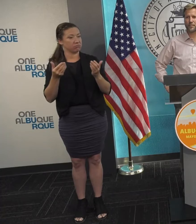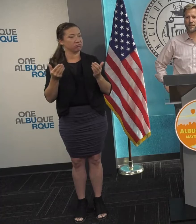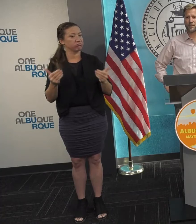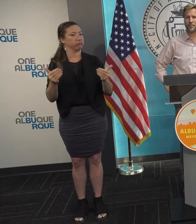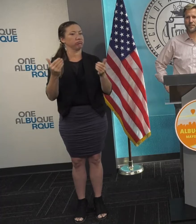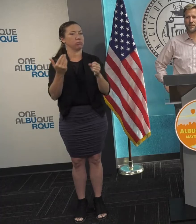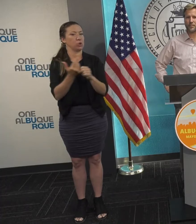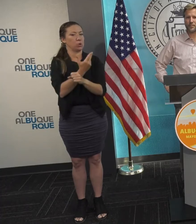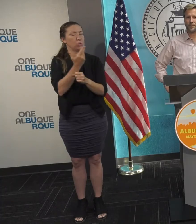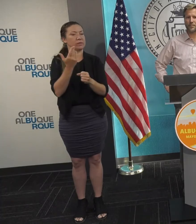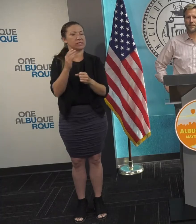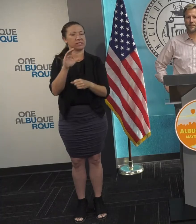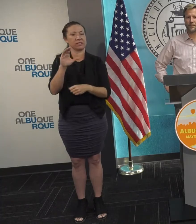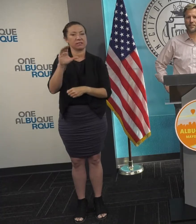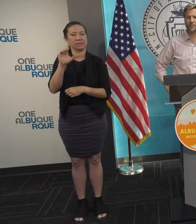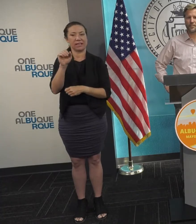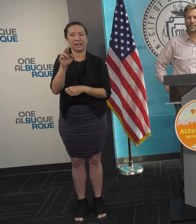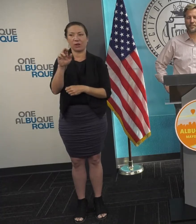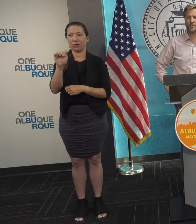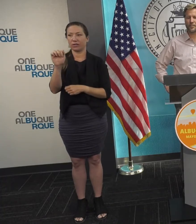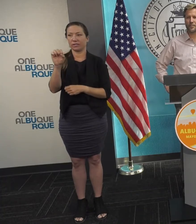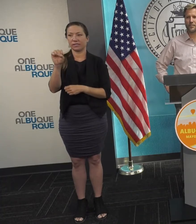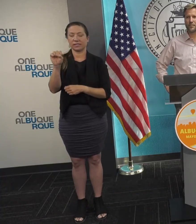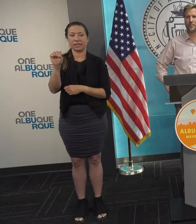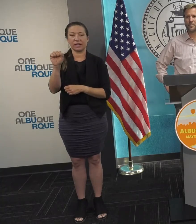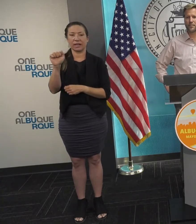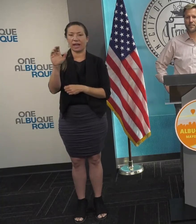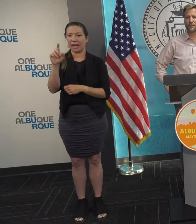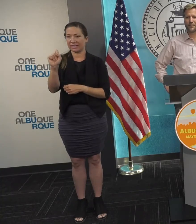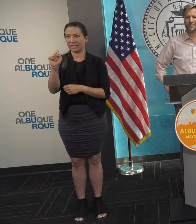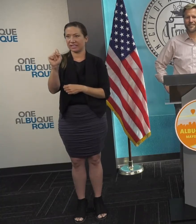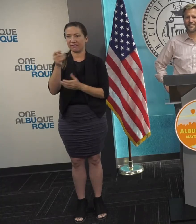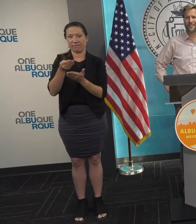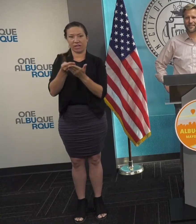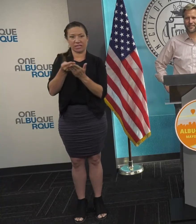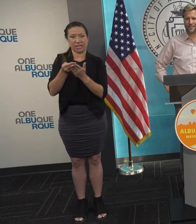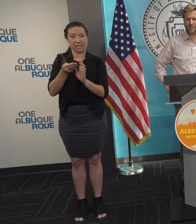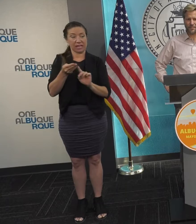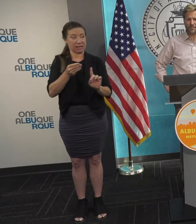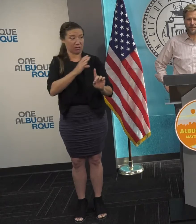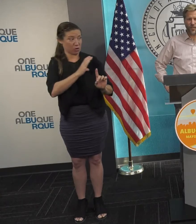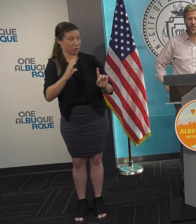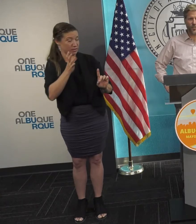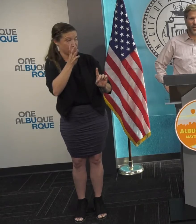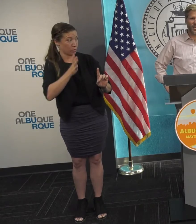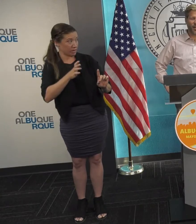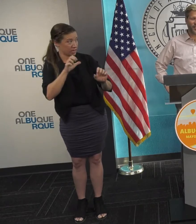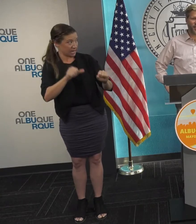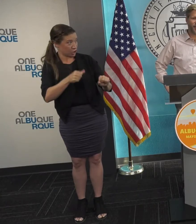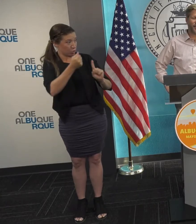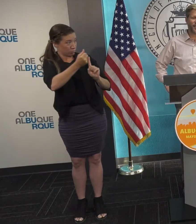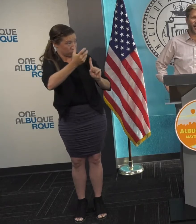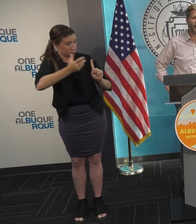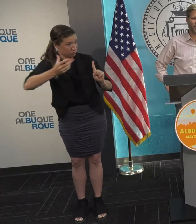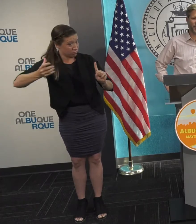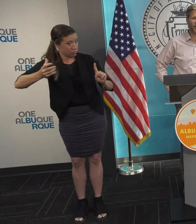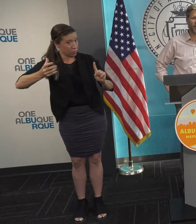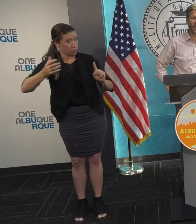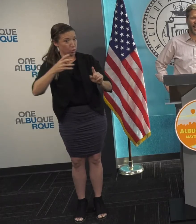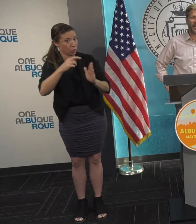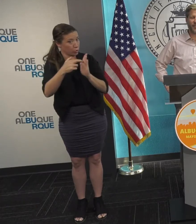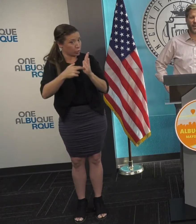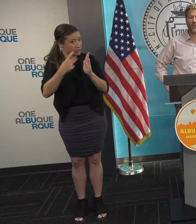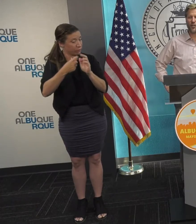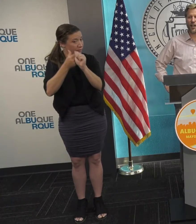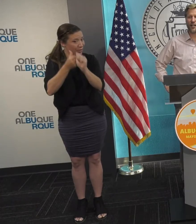can Congresswoman Haaland shed any light on the strings attached to the $150 million? So maybe I'll start, and then Congresswoman, you